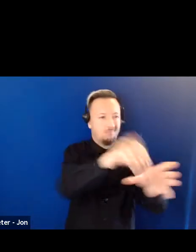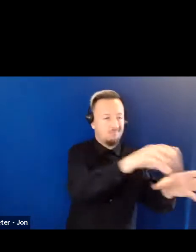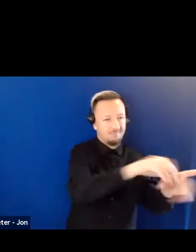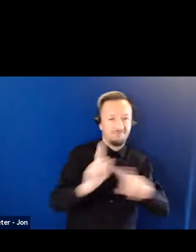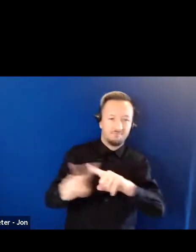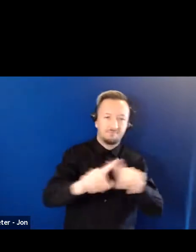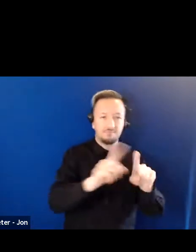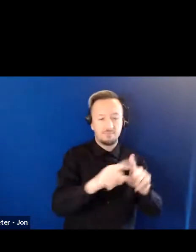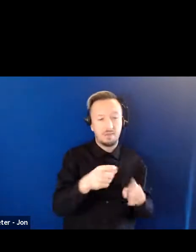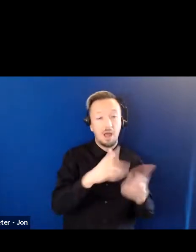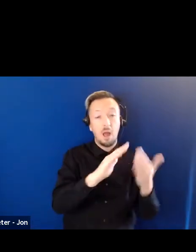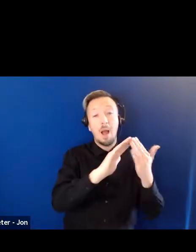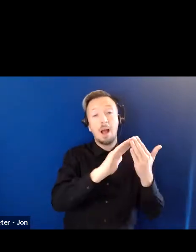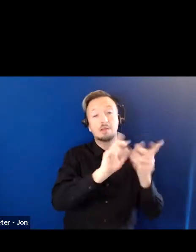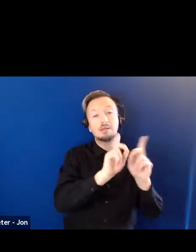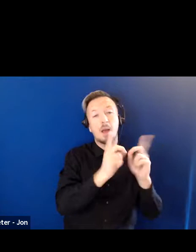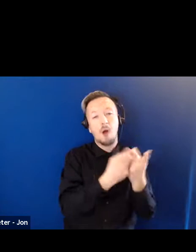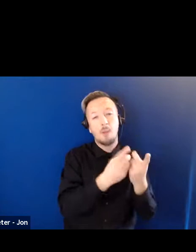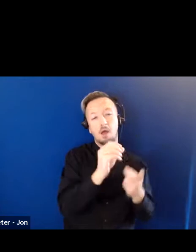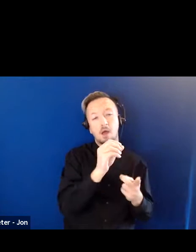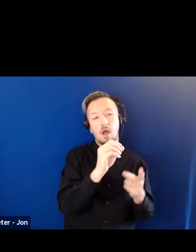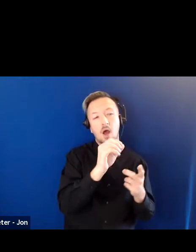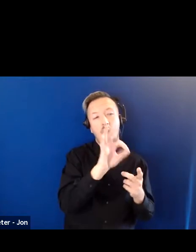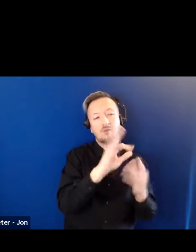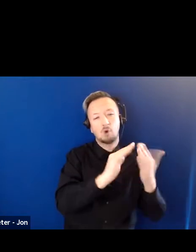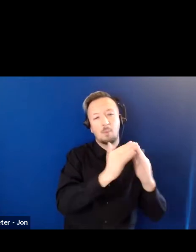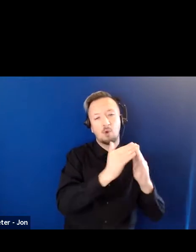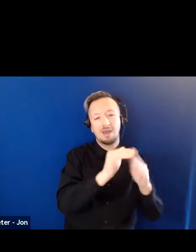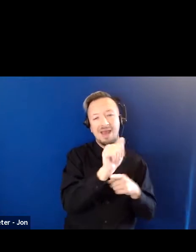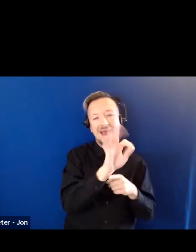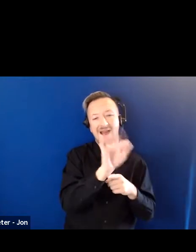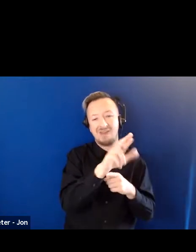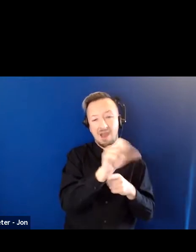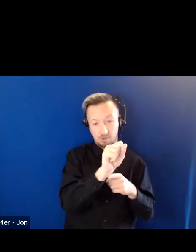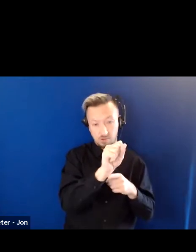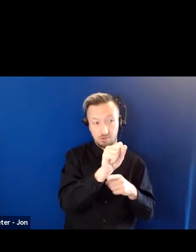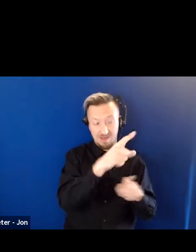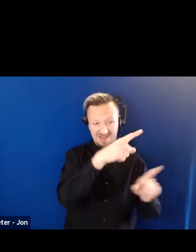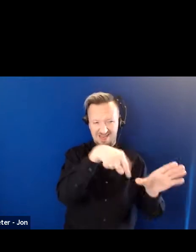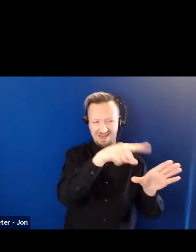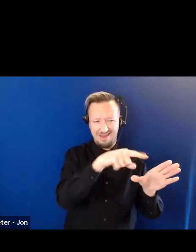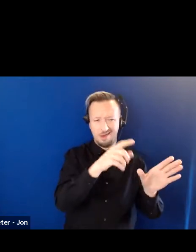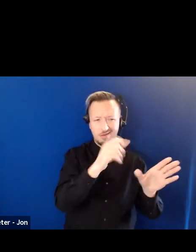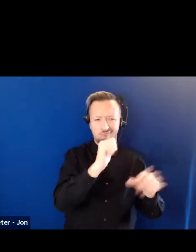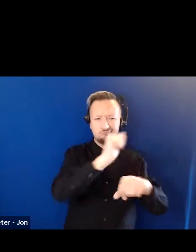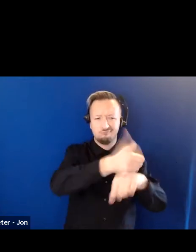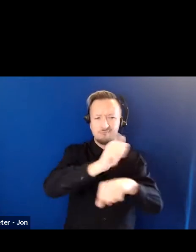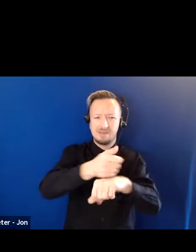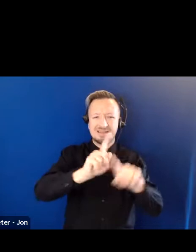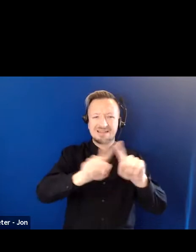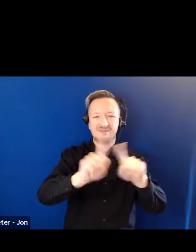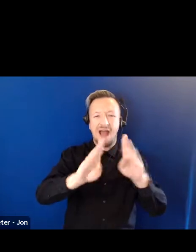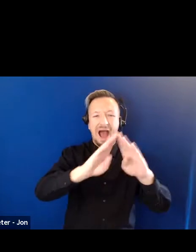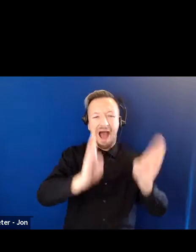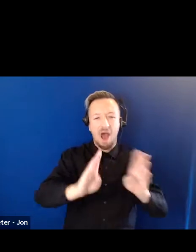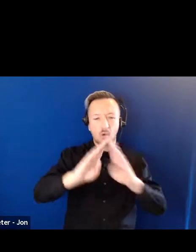Department of Community Affairs. You know, they put all of these housing plans in place, but there was